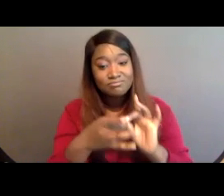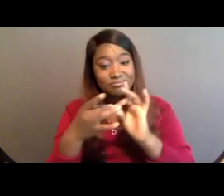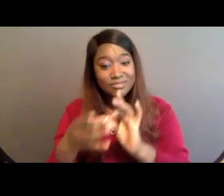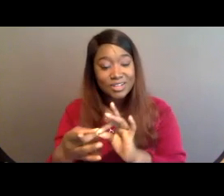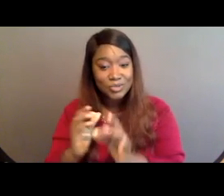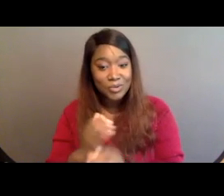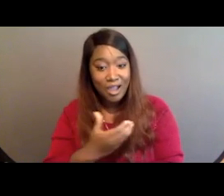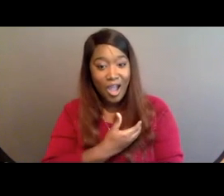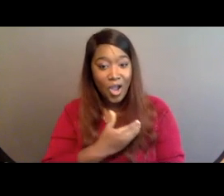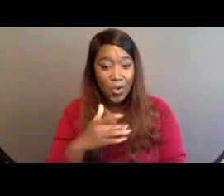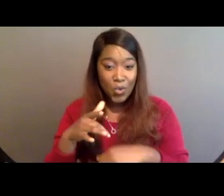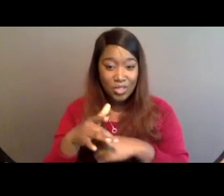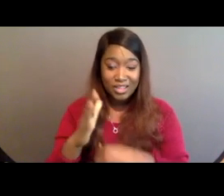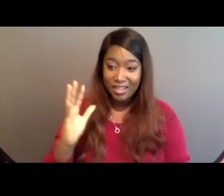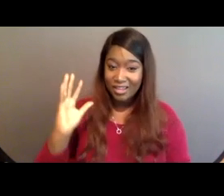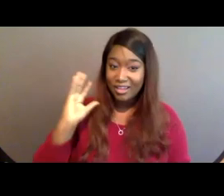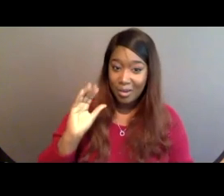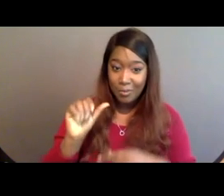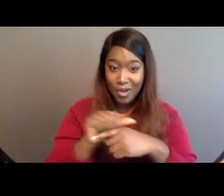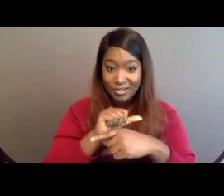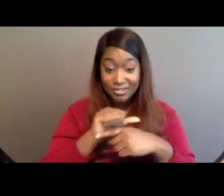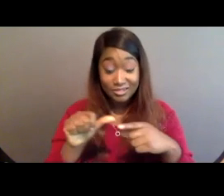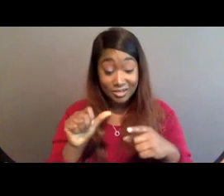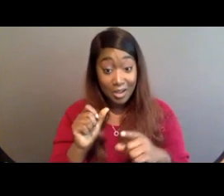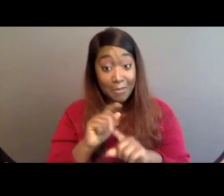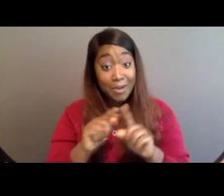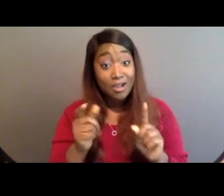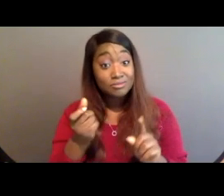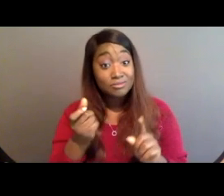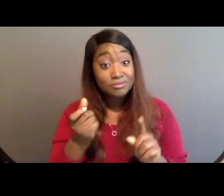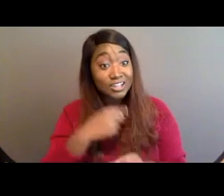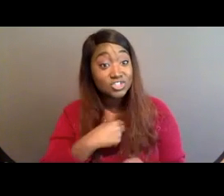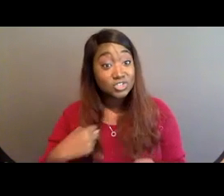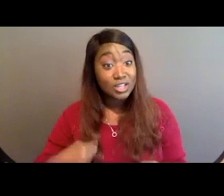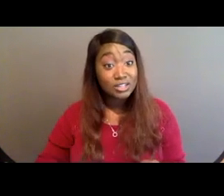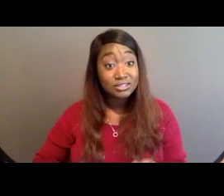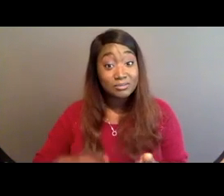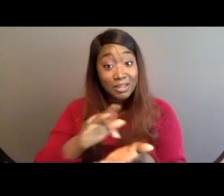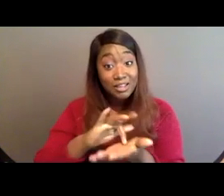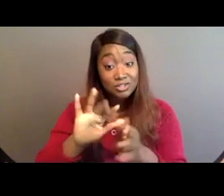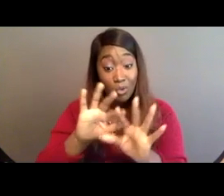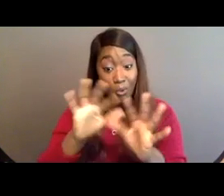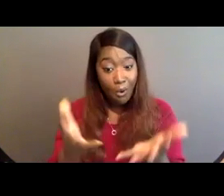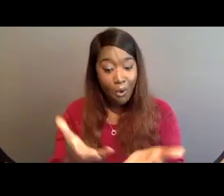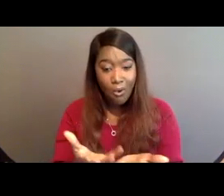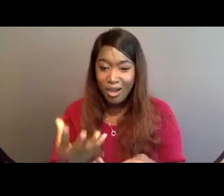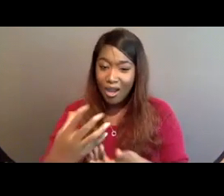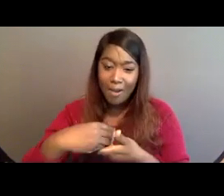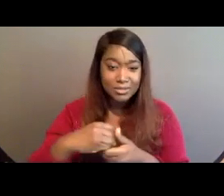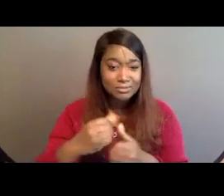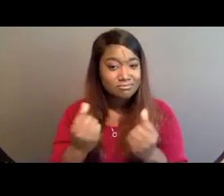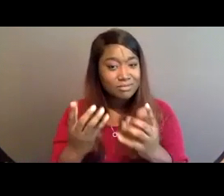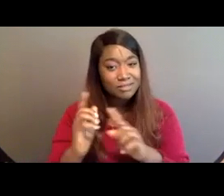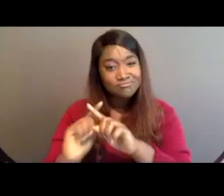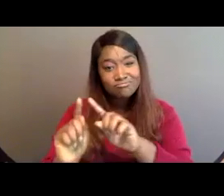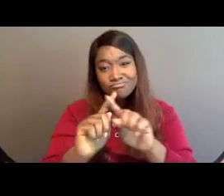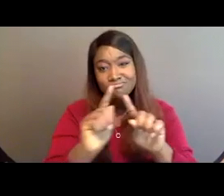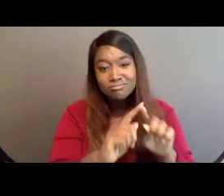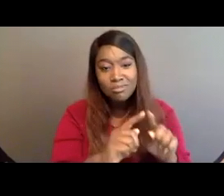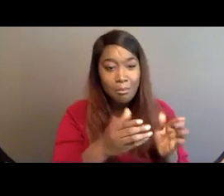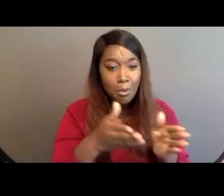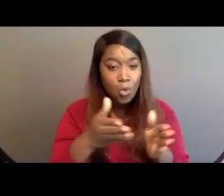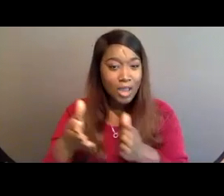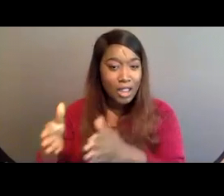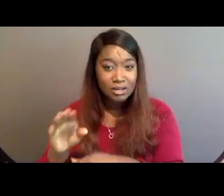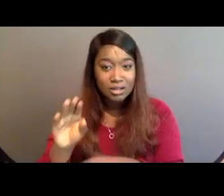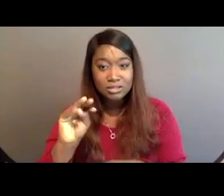early practice. But Chinese medicine as a whole encompasses many other modalities. There is moxibustion. There was a question